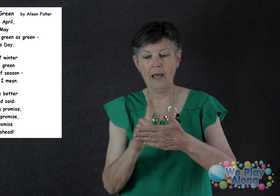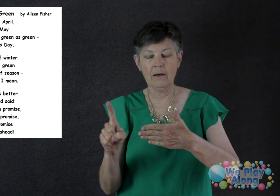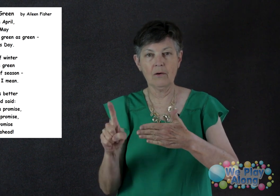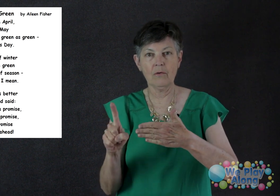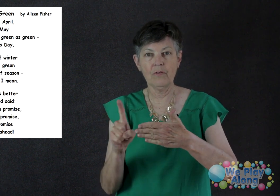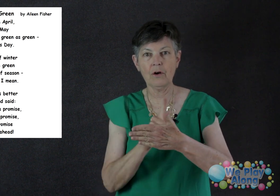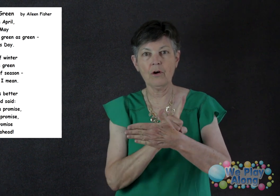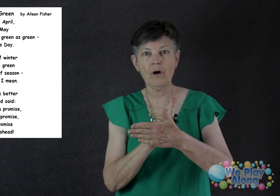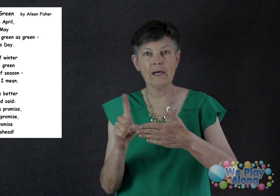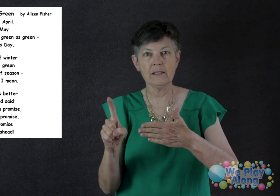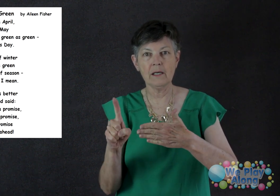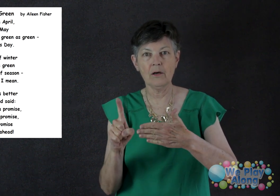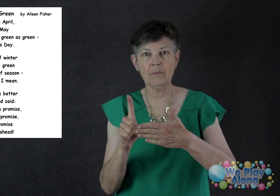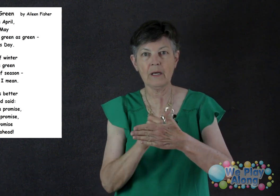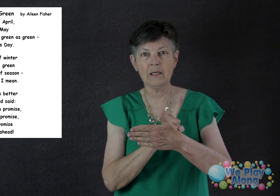hand, finger across here because